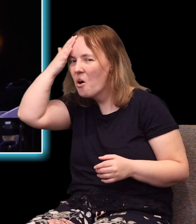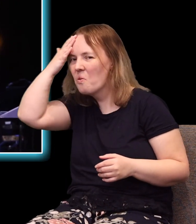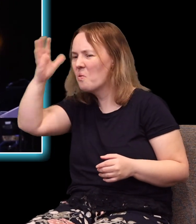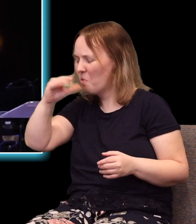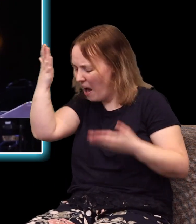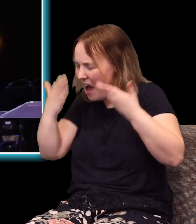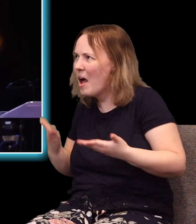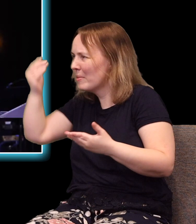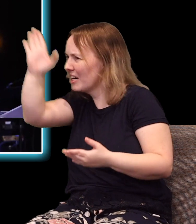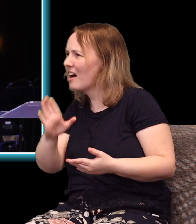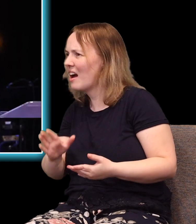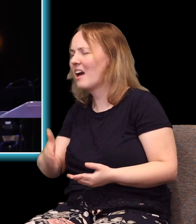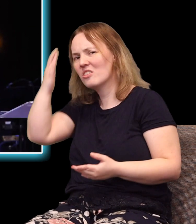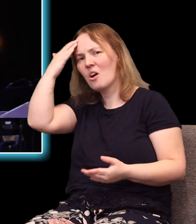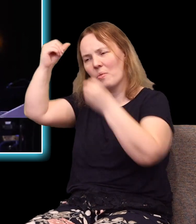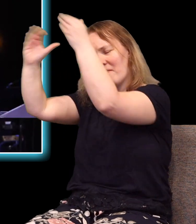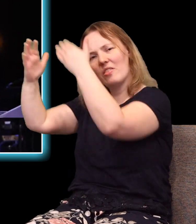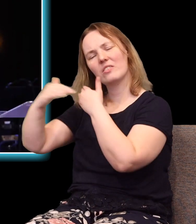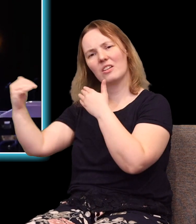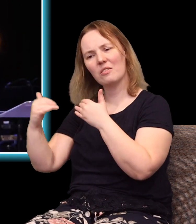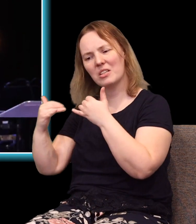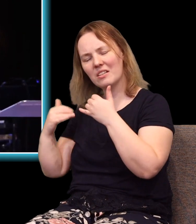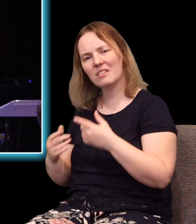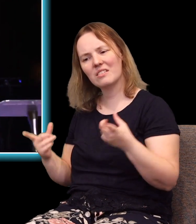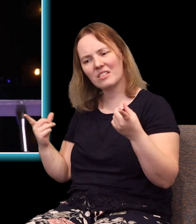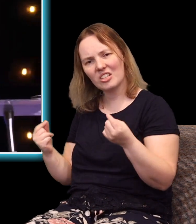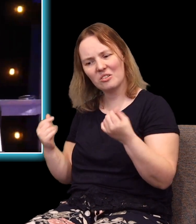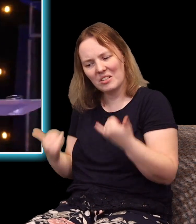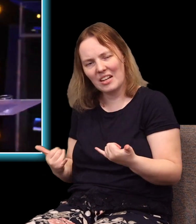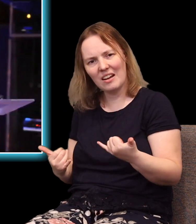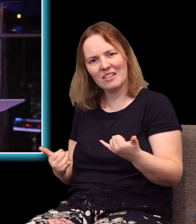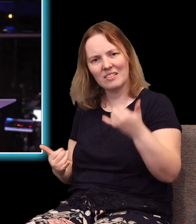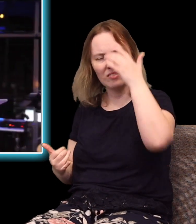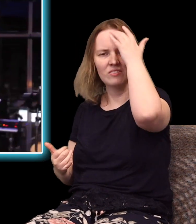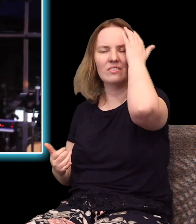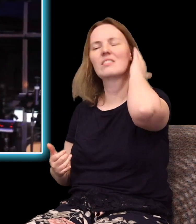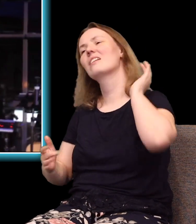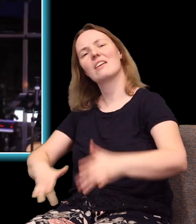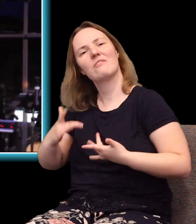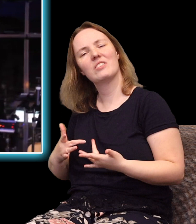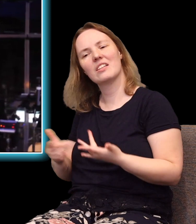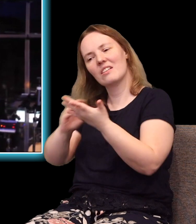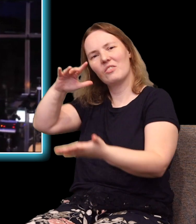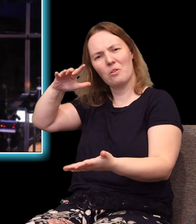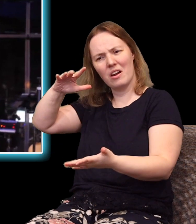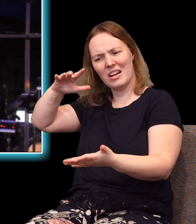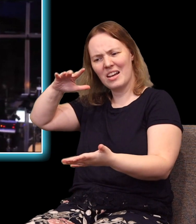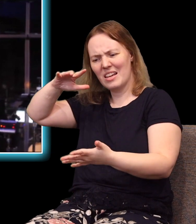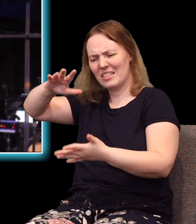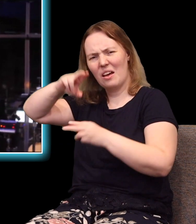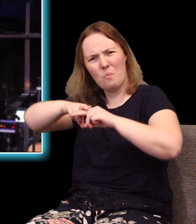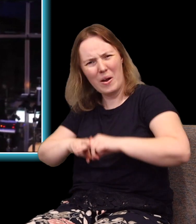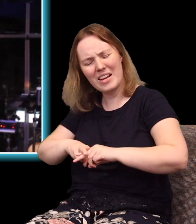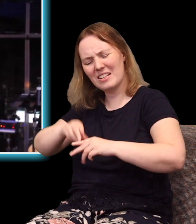about. I know what the Father's called me to do today. I'm getting on with things that matter. So that sense of glory has to do with that weight, that sense of